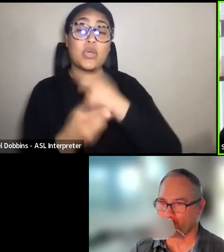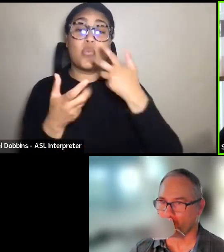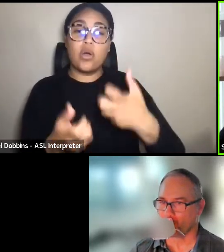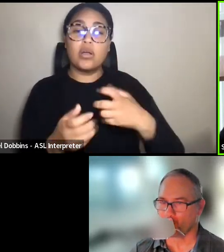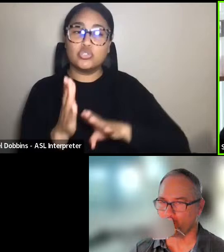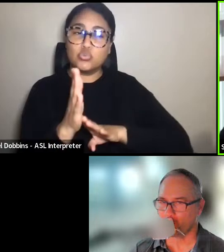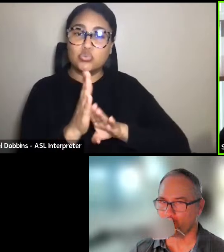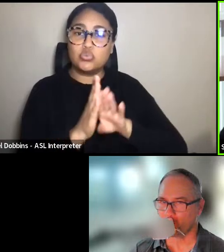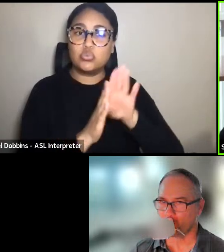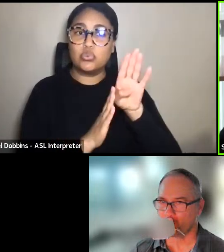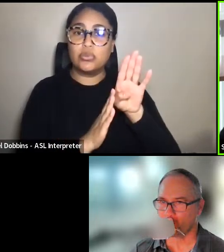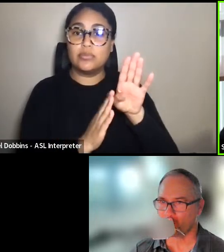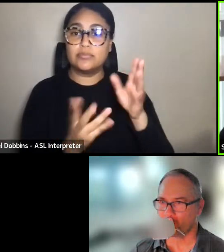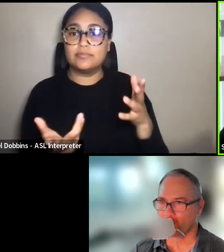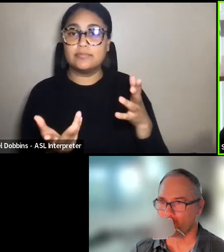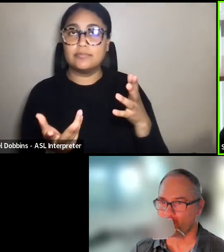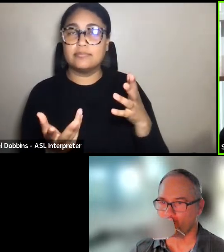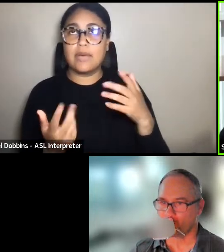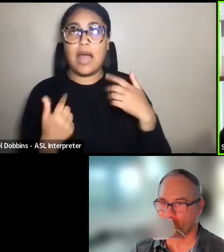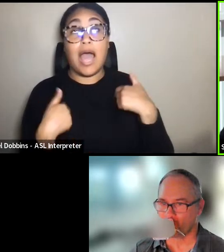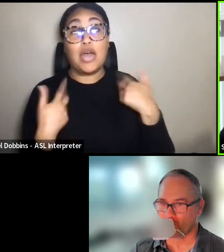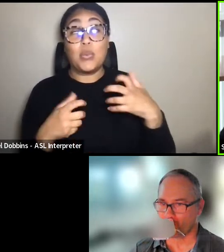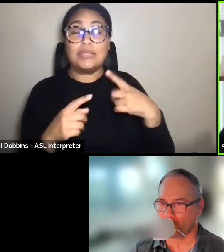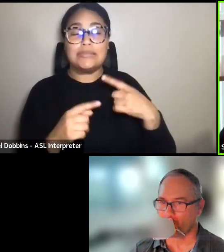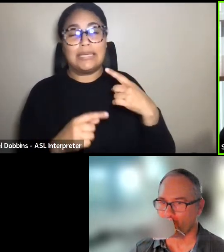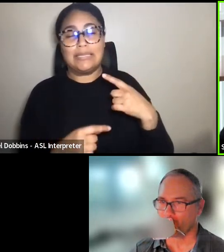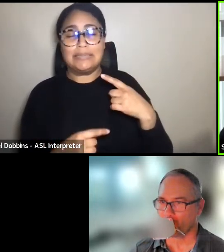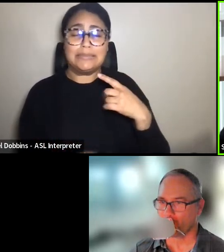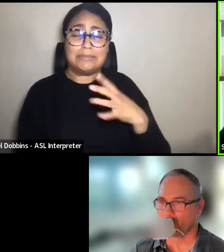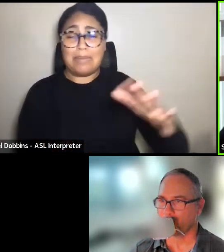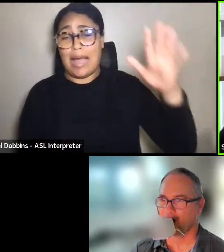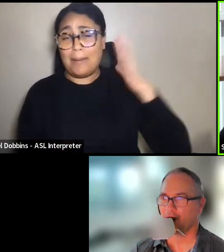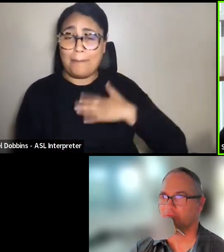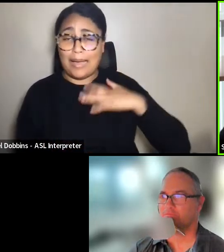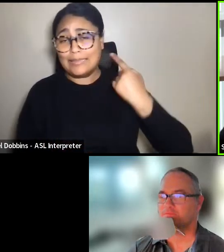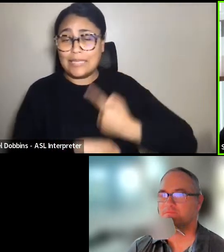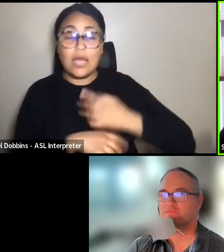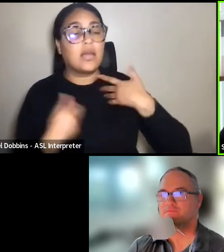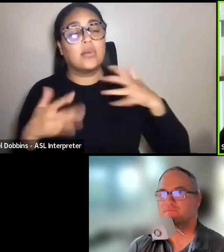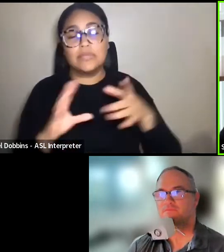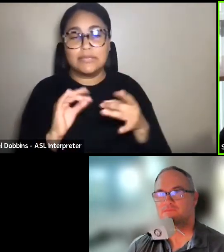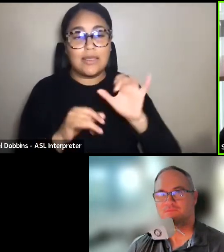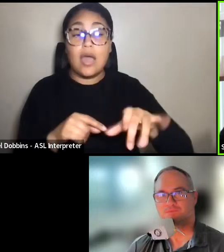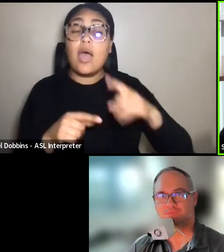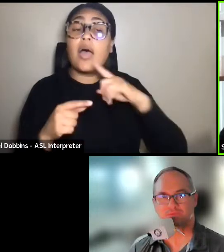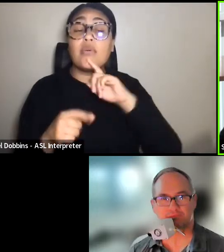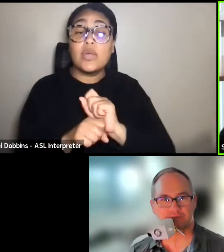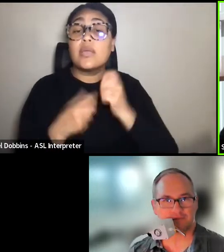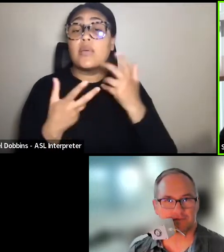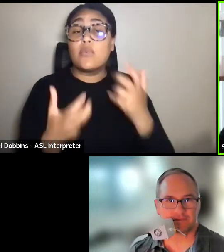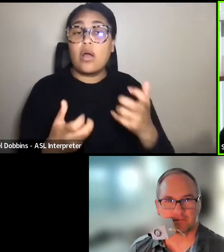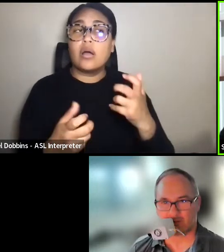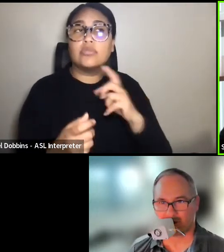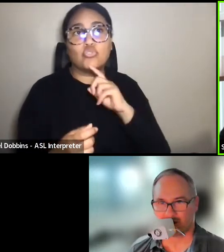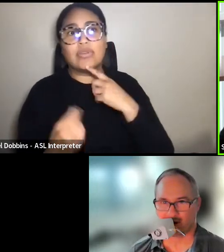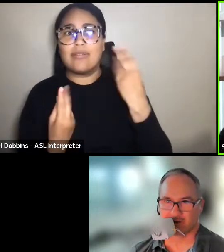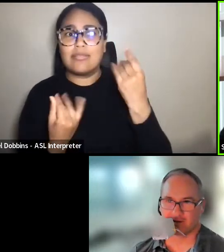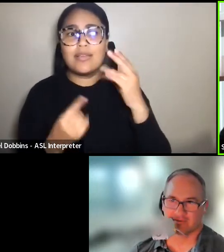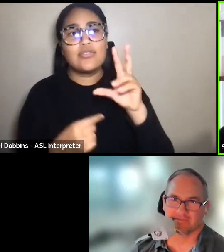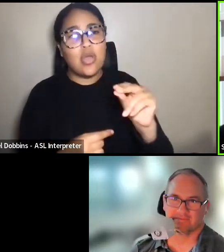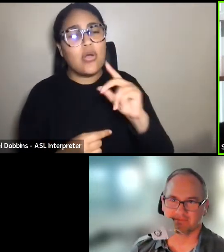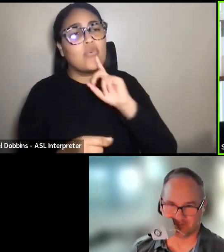remember, I don't want to say back in my era, but back in my days in the 80s, it wasn't about critical thinking. It was